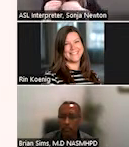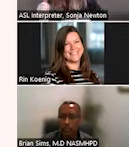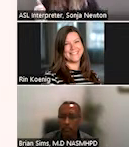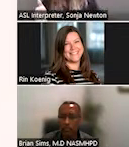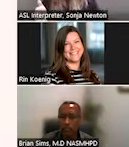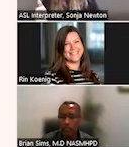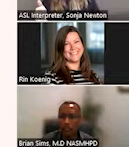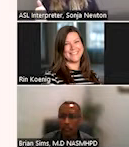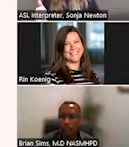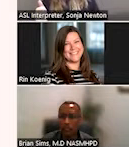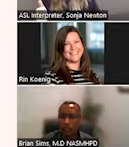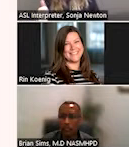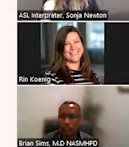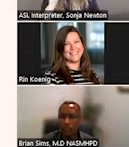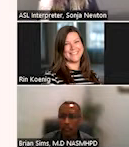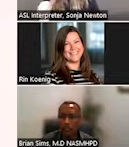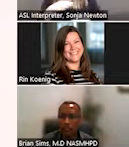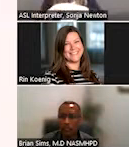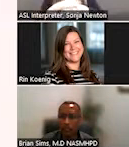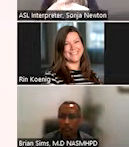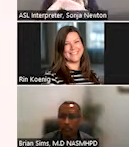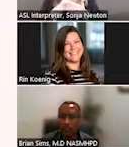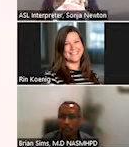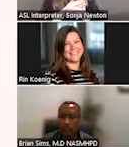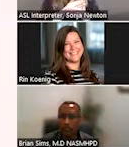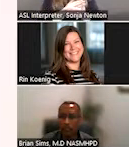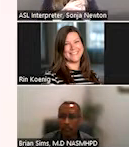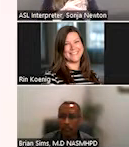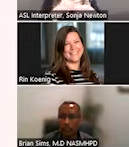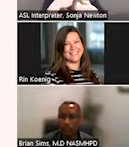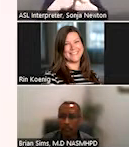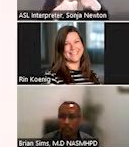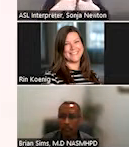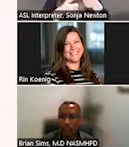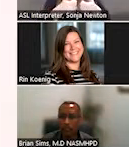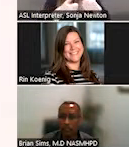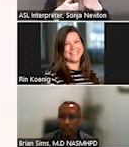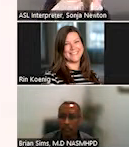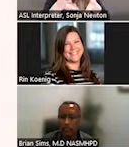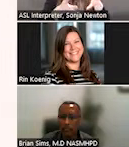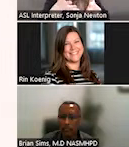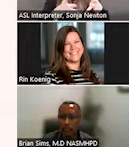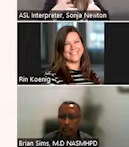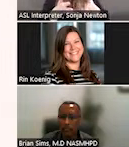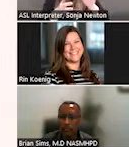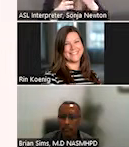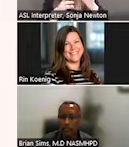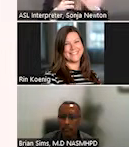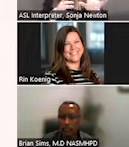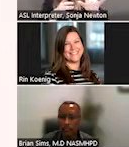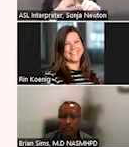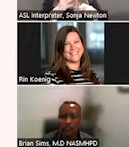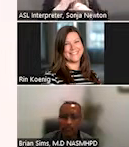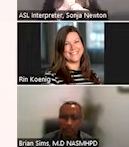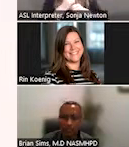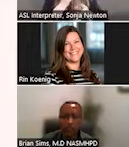young people, it's just not even on the list. So texting, chatting is the way that they would seek help, not